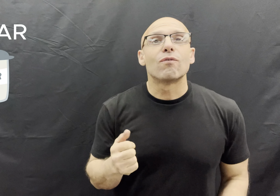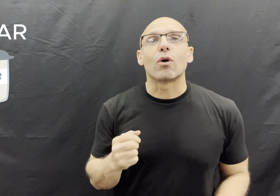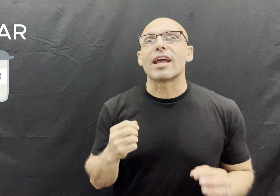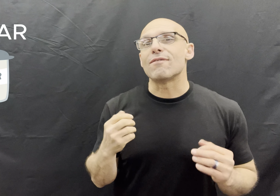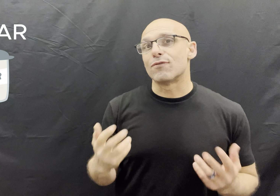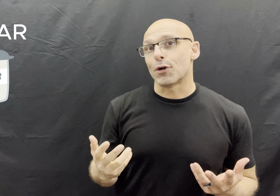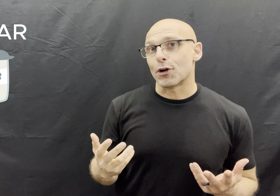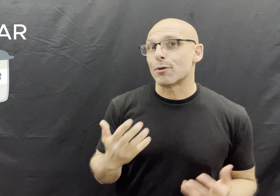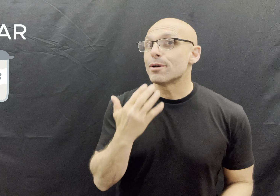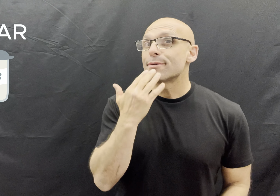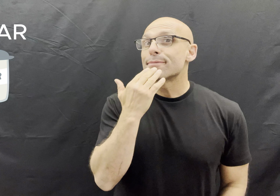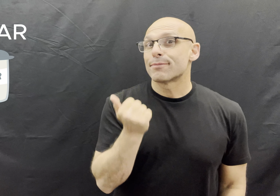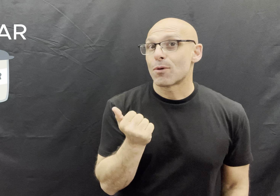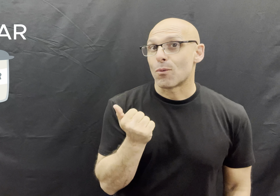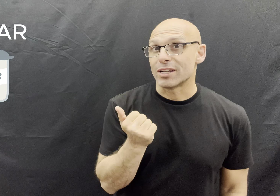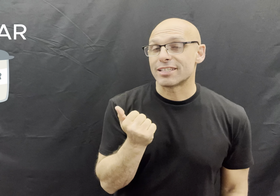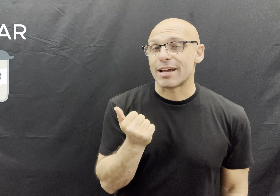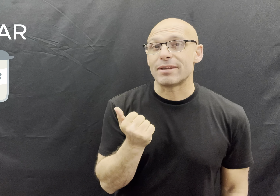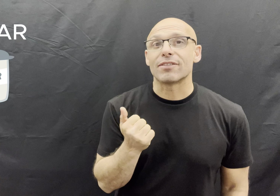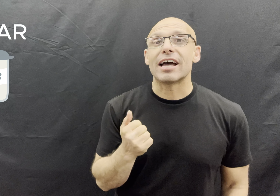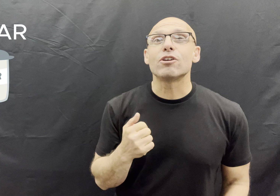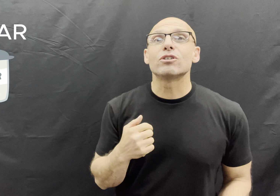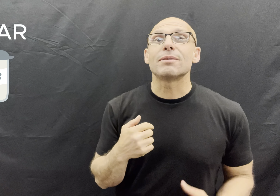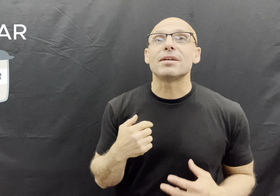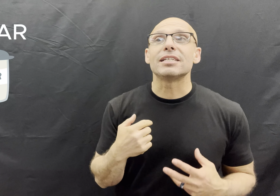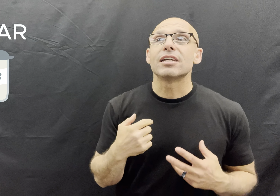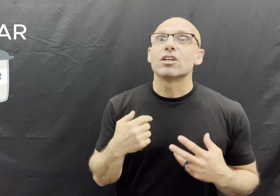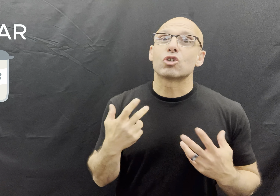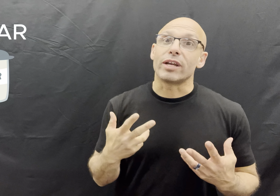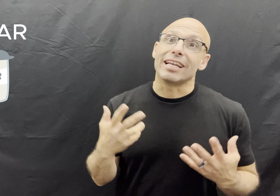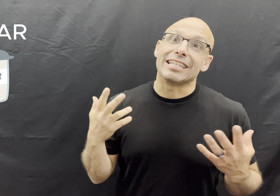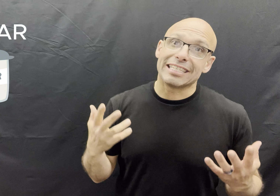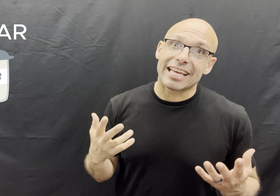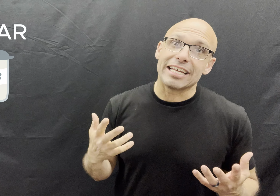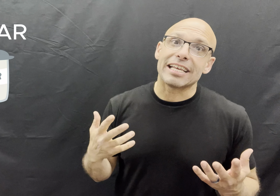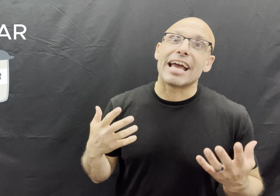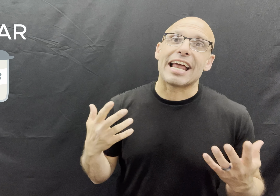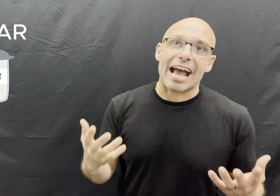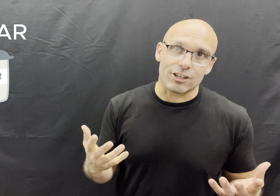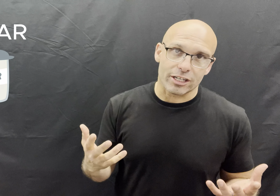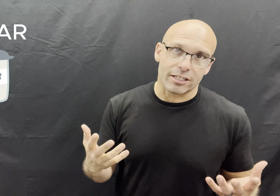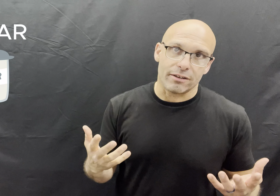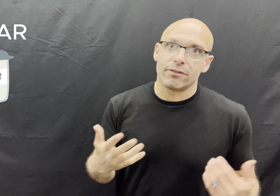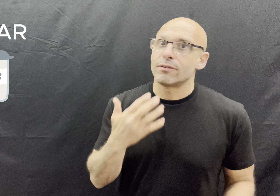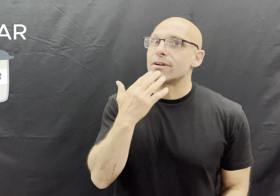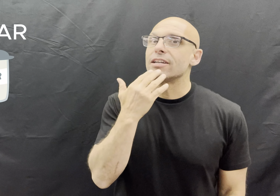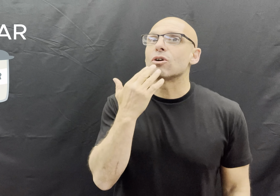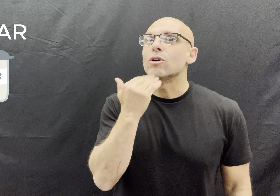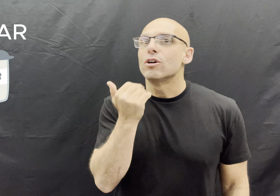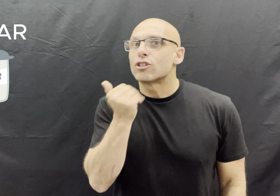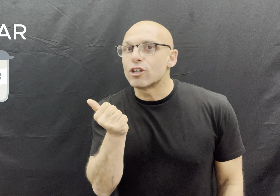a verb, 1 time down, that usually means sweet. In this case, an adjective, right? So